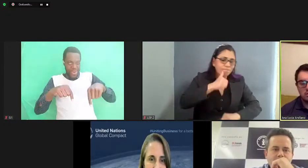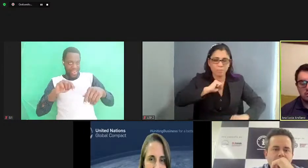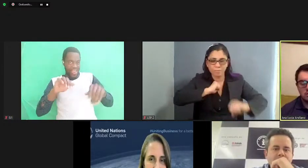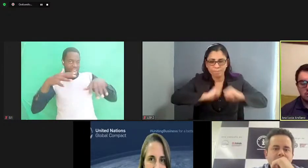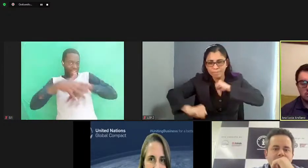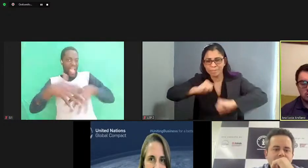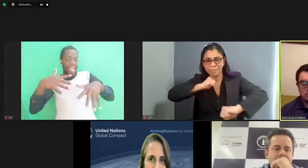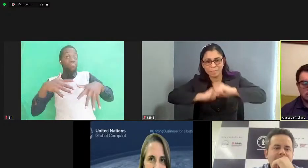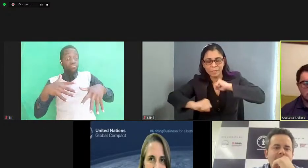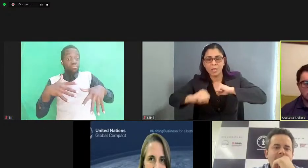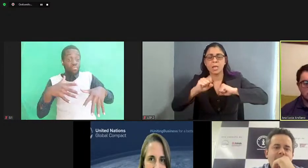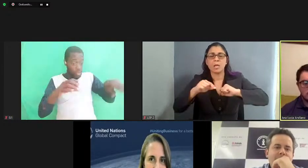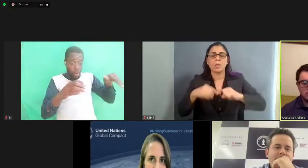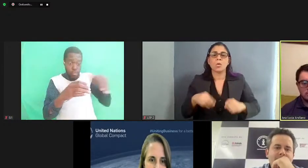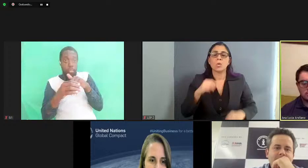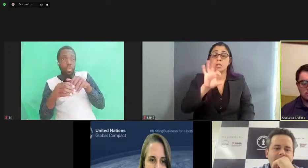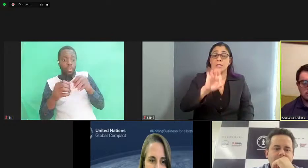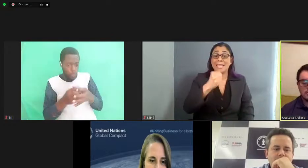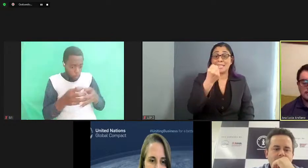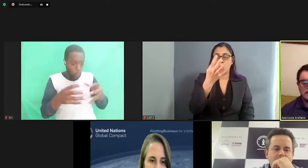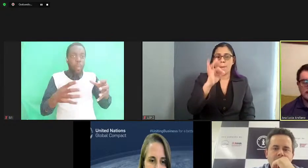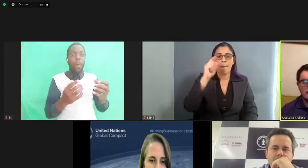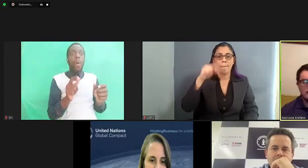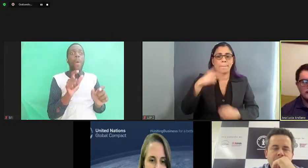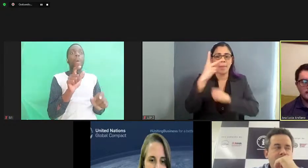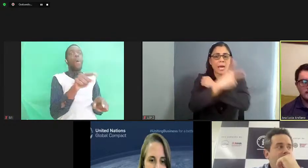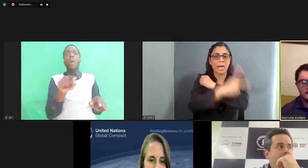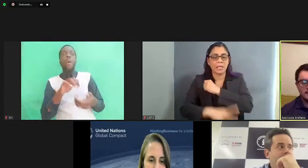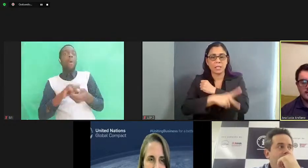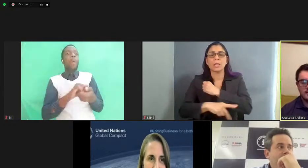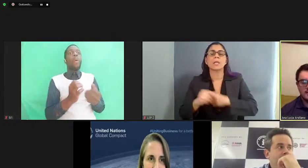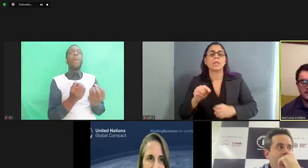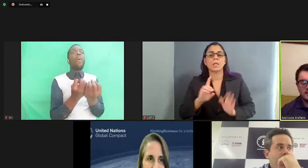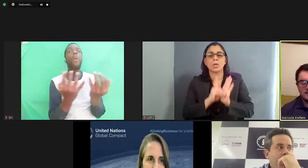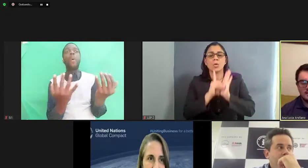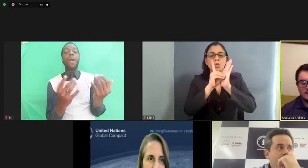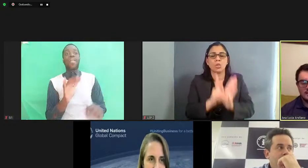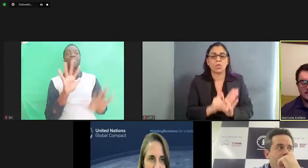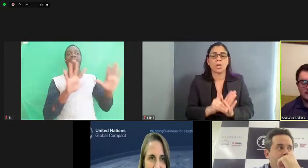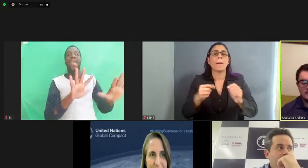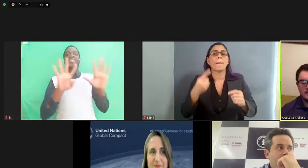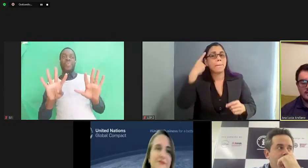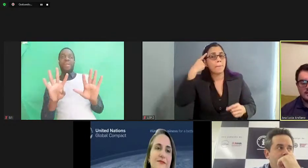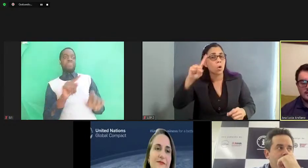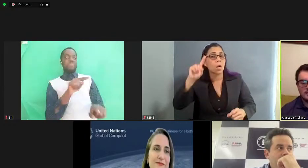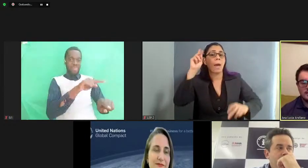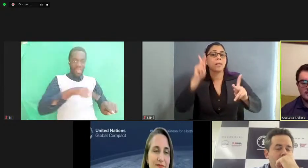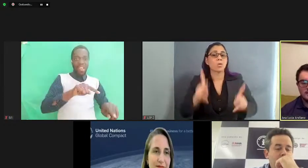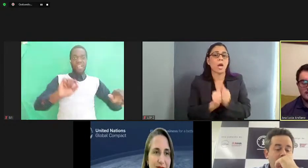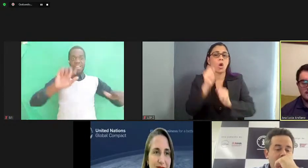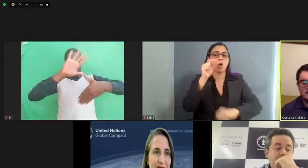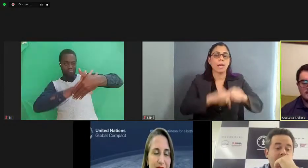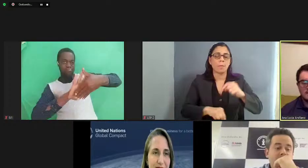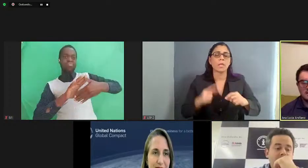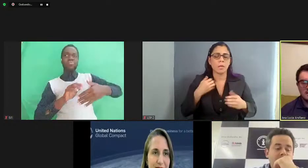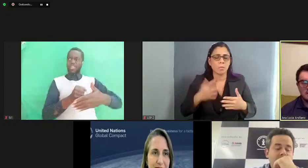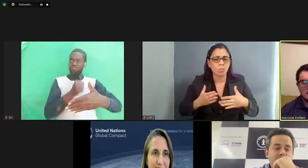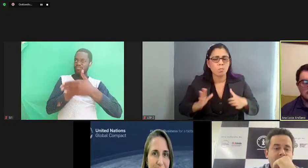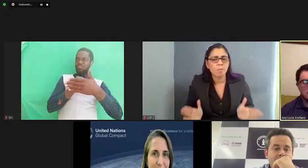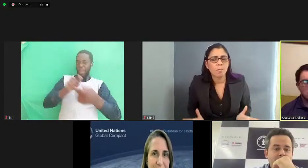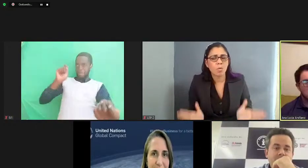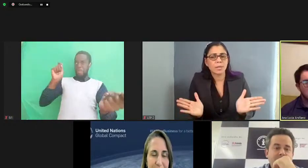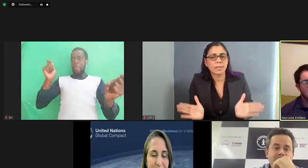of realities so this is these are countries that are